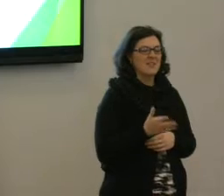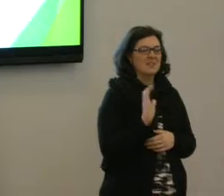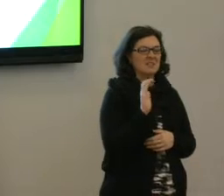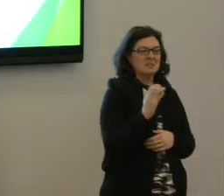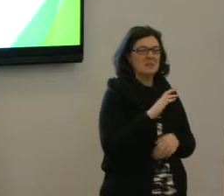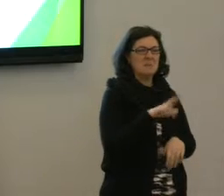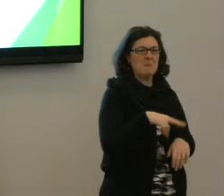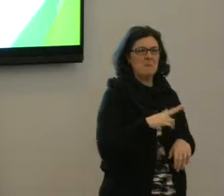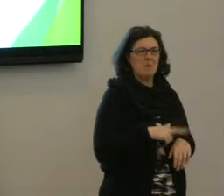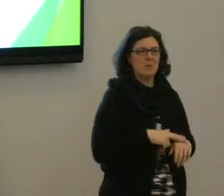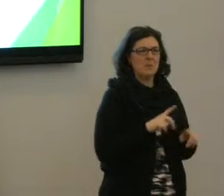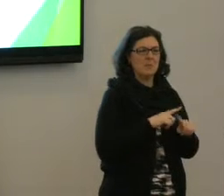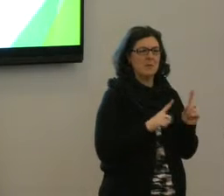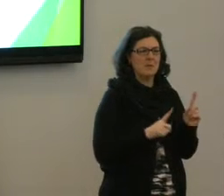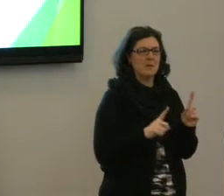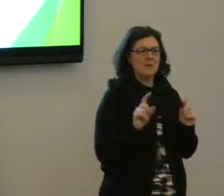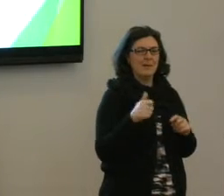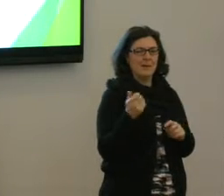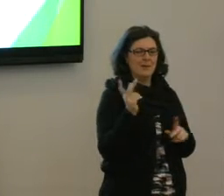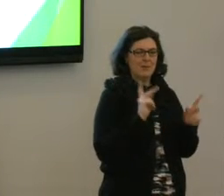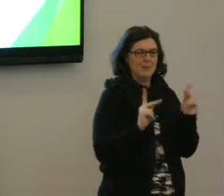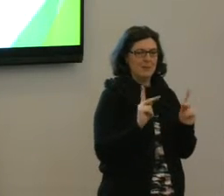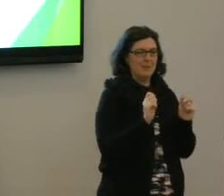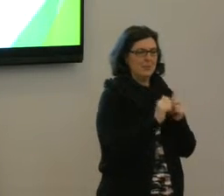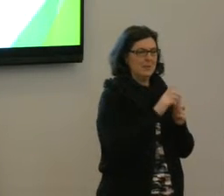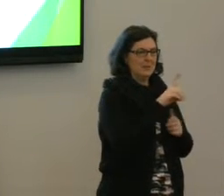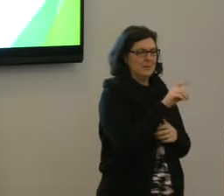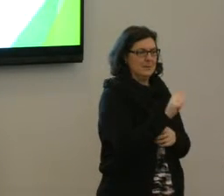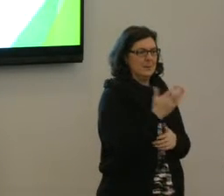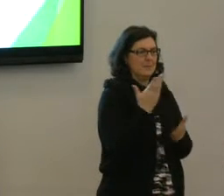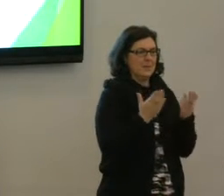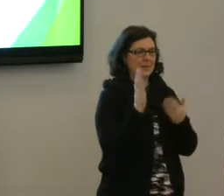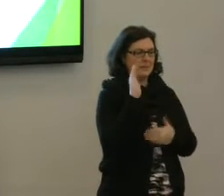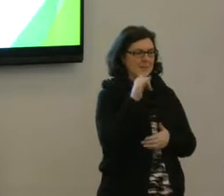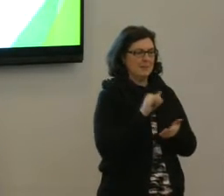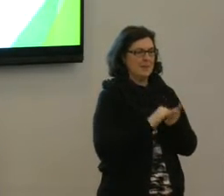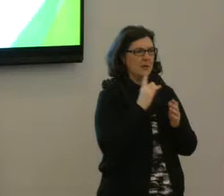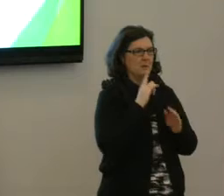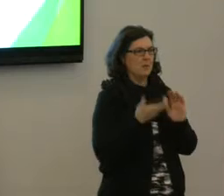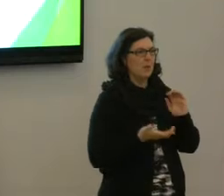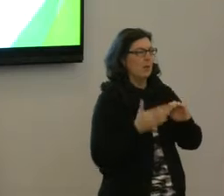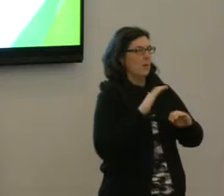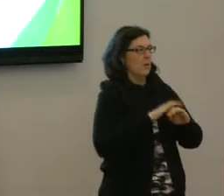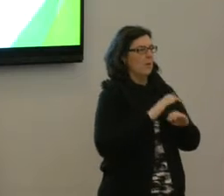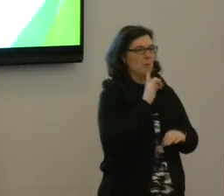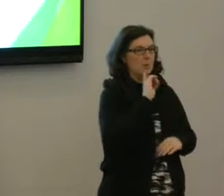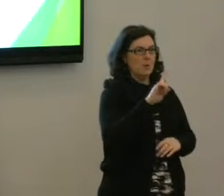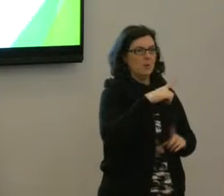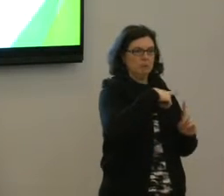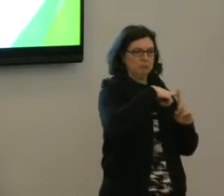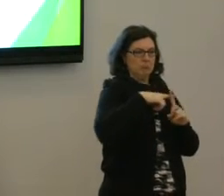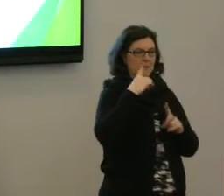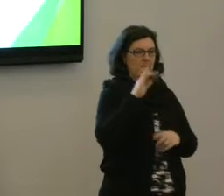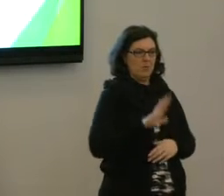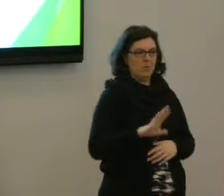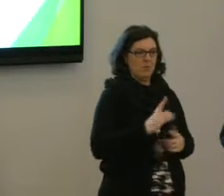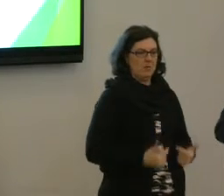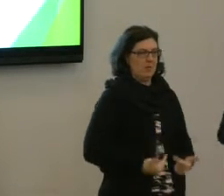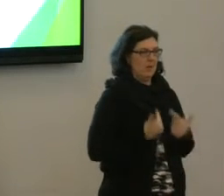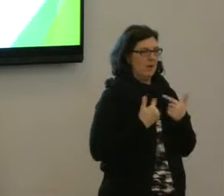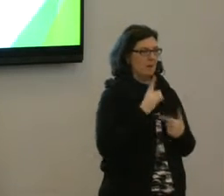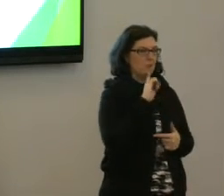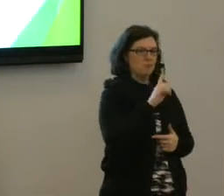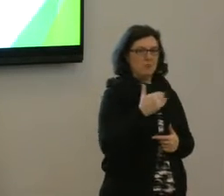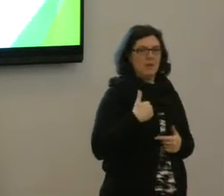seem extraordinary to many people with disabilities and their families, that it would just be a huge gift in their lives for them to have